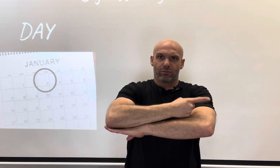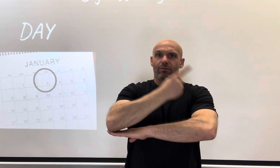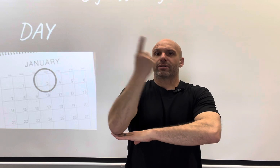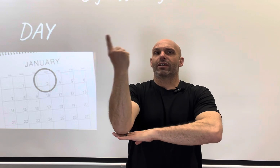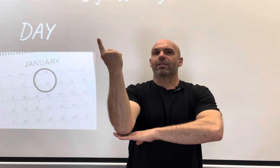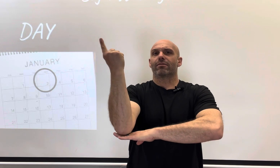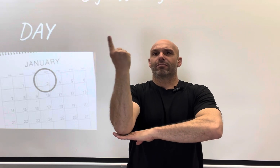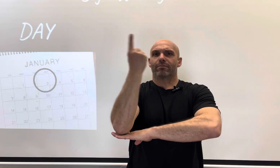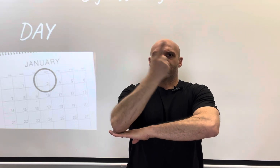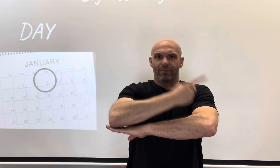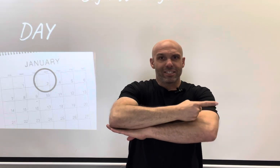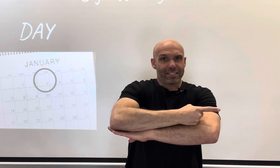There it is. Day.